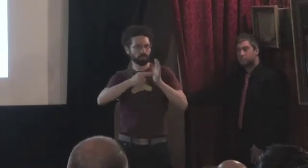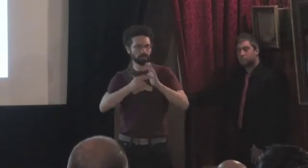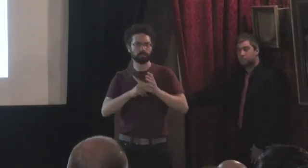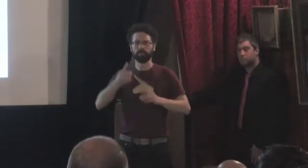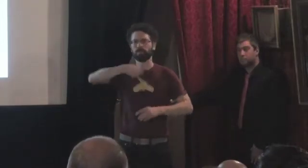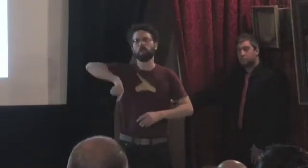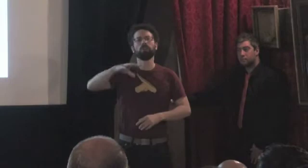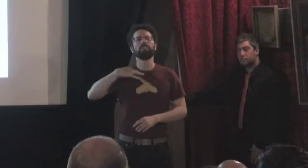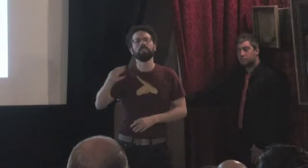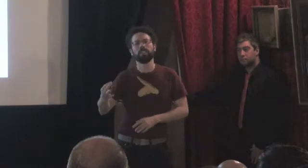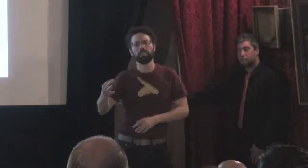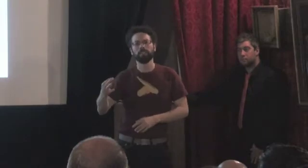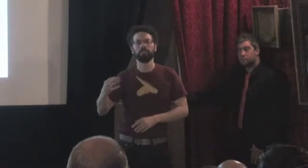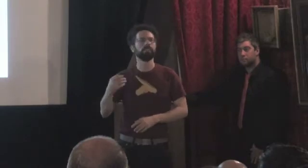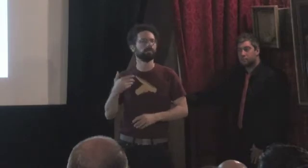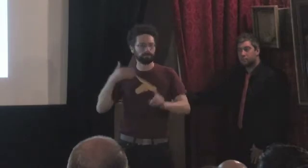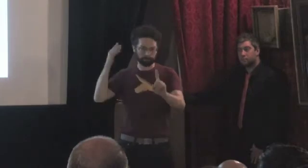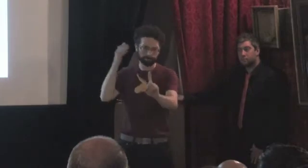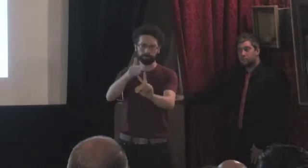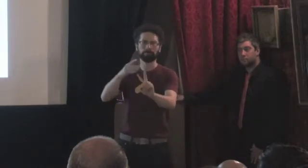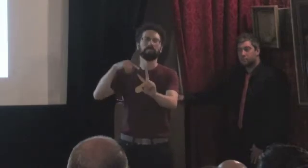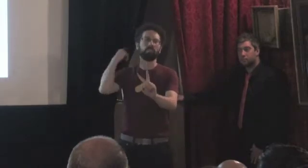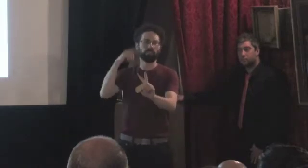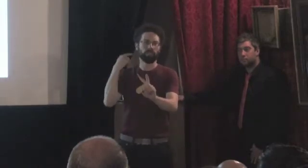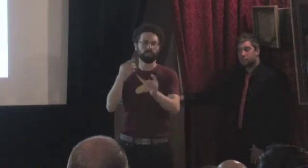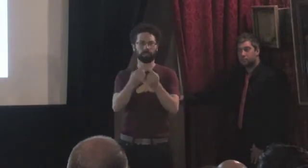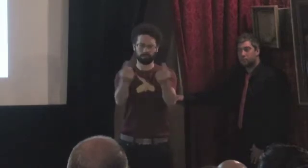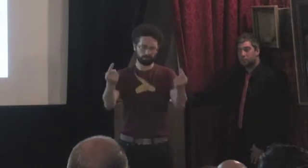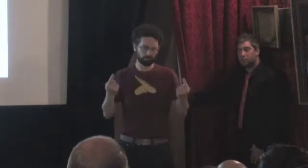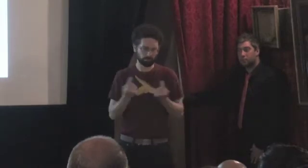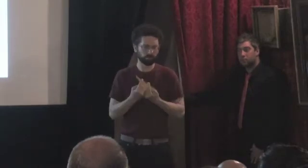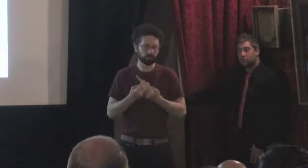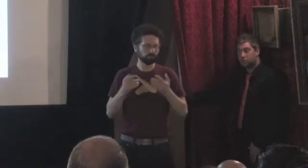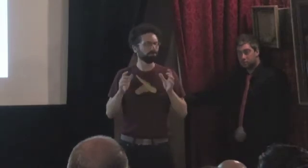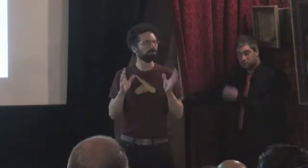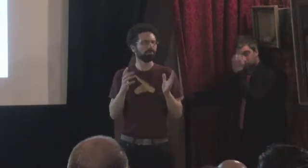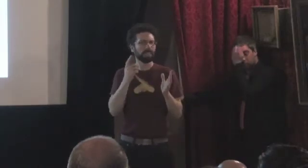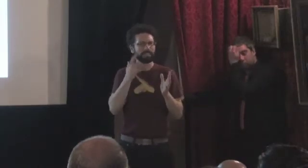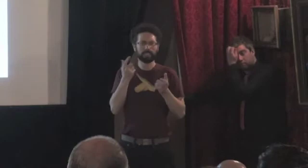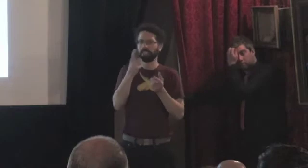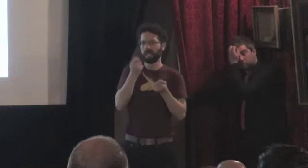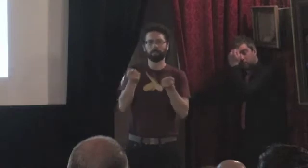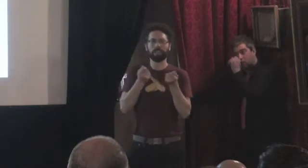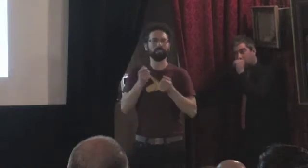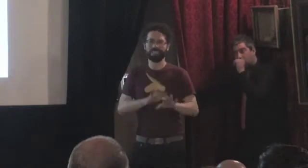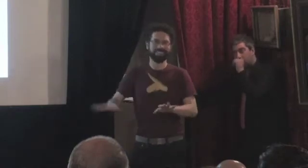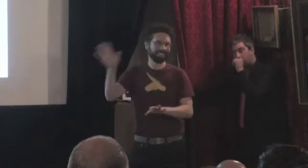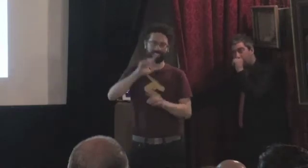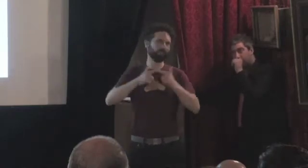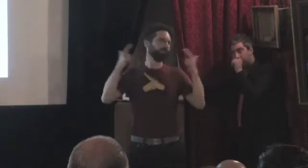non-profit organisation, which means that we all work on a voluntary basis and we target the London area. We would love to work on a national basis,